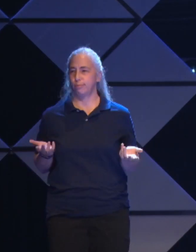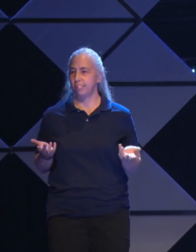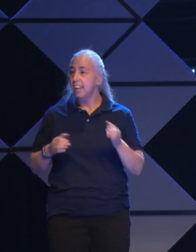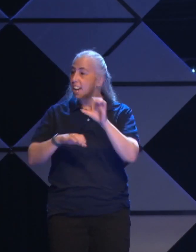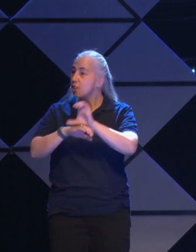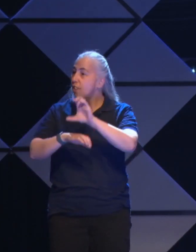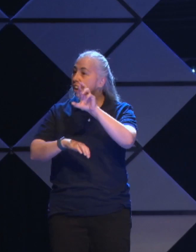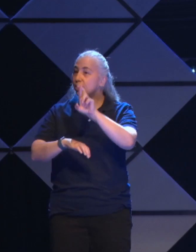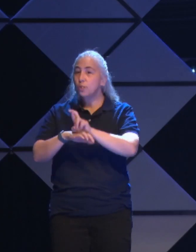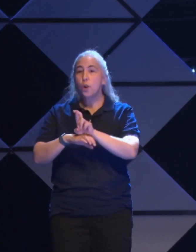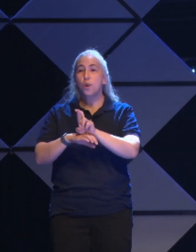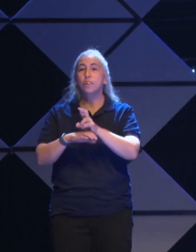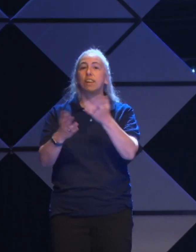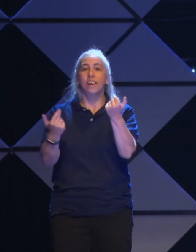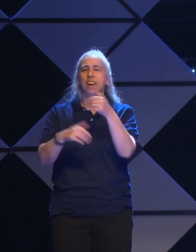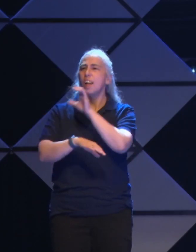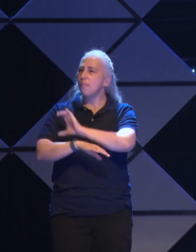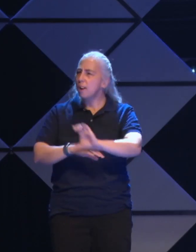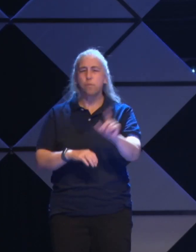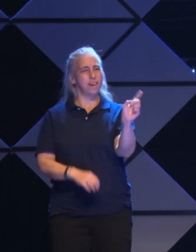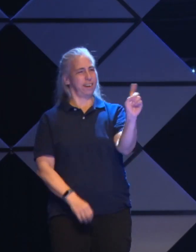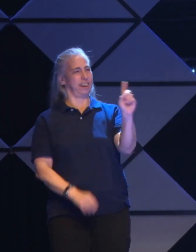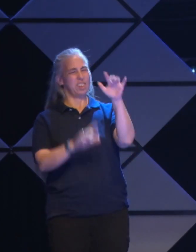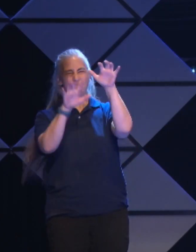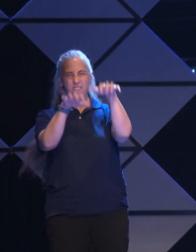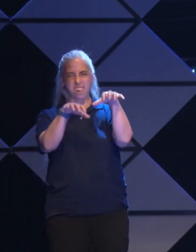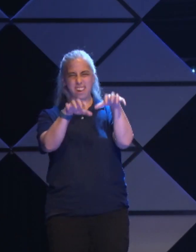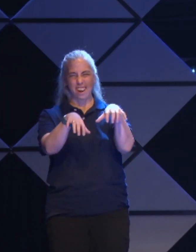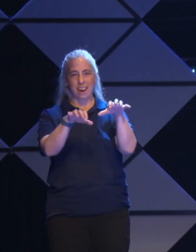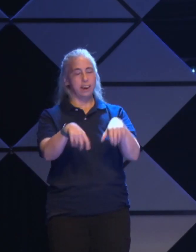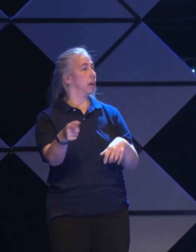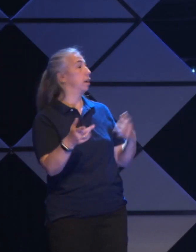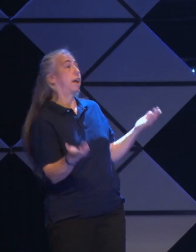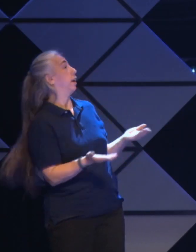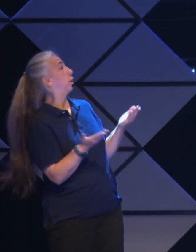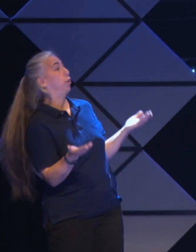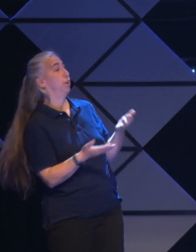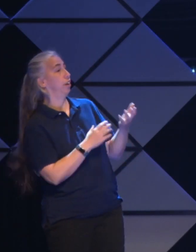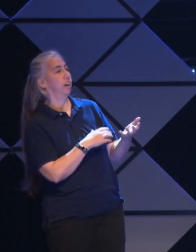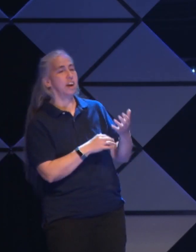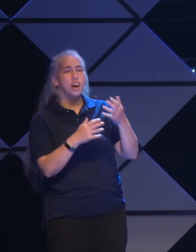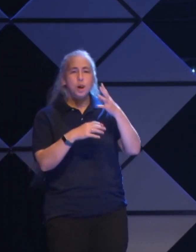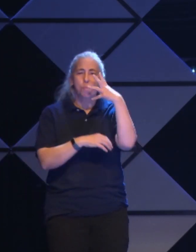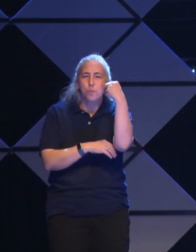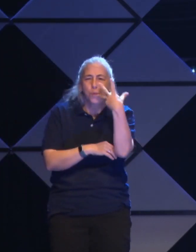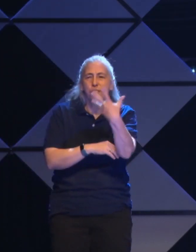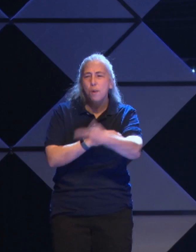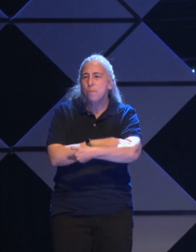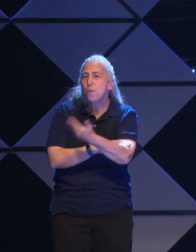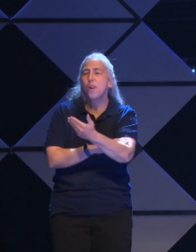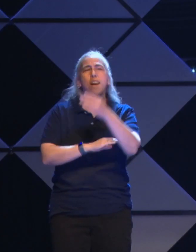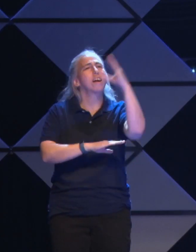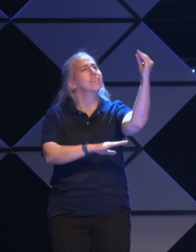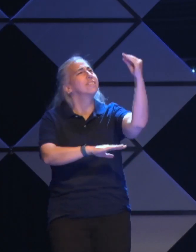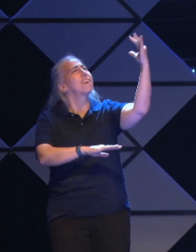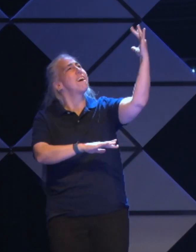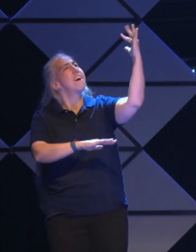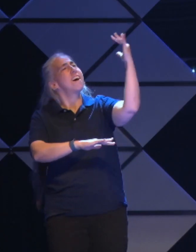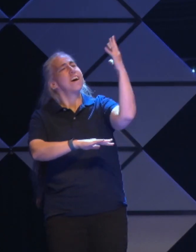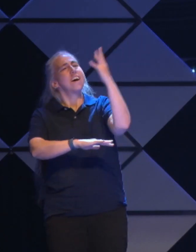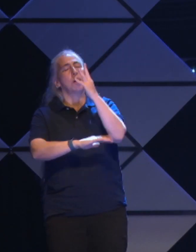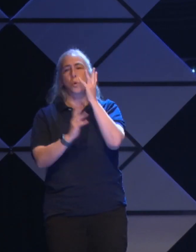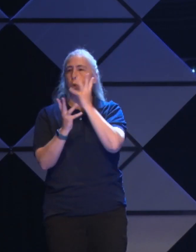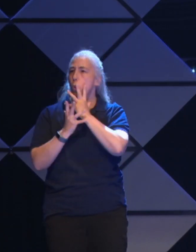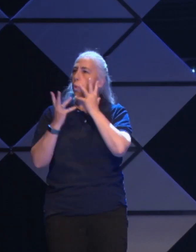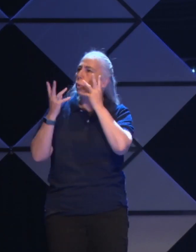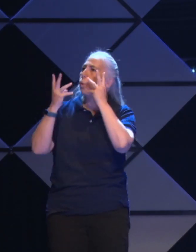Crossroads, Colorado, where's the rain? It's been a beautiful morning. Sunshine up there, man, that's gorgeous.